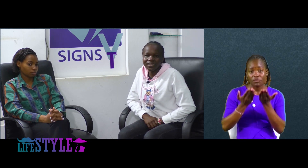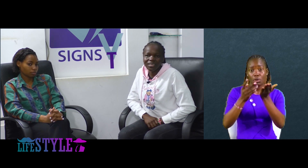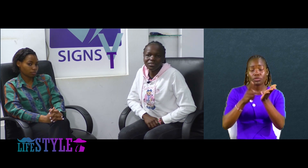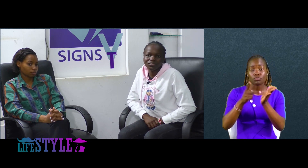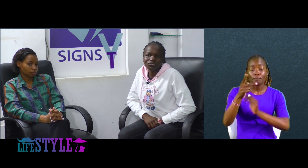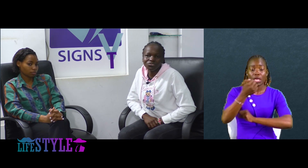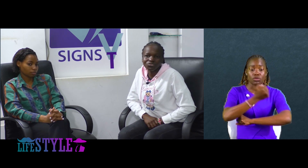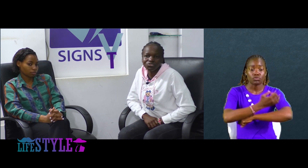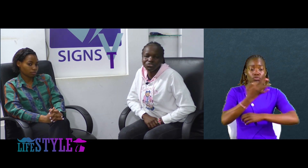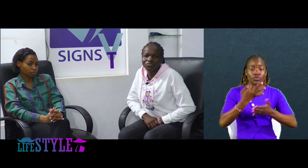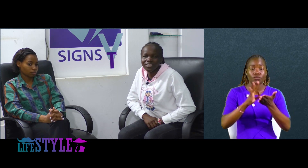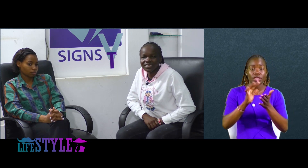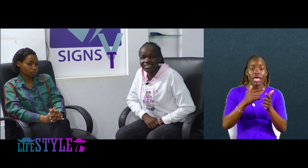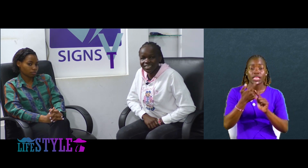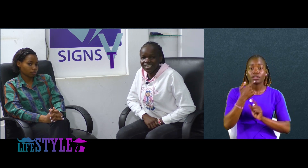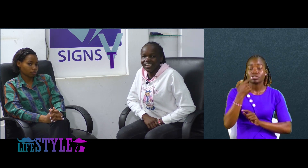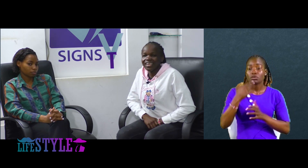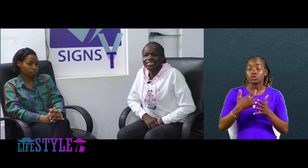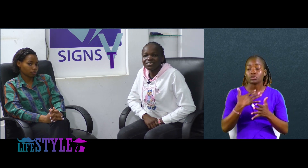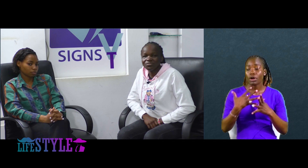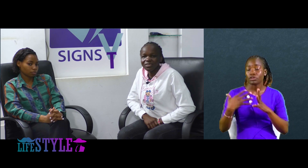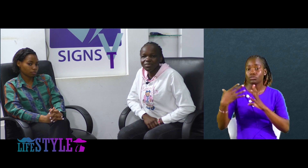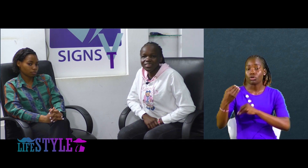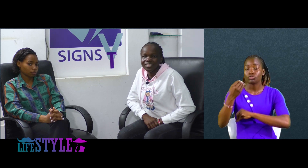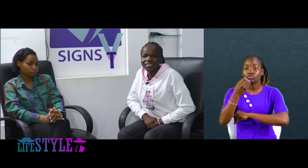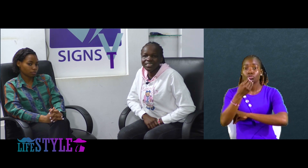then you tell them that you want to go to university